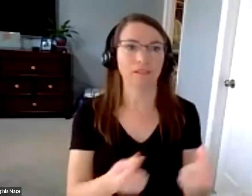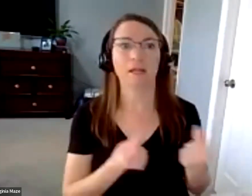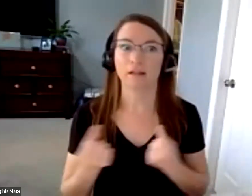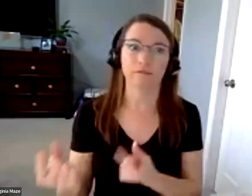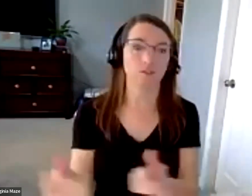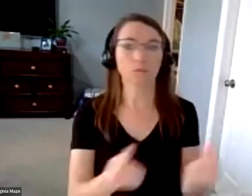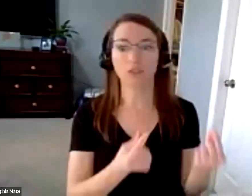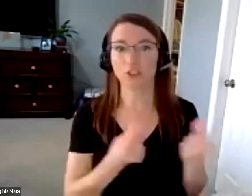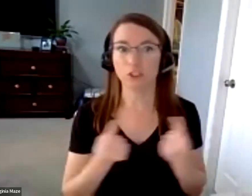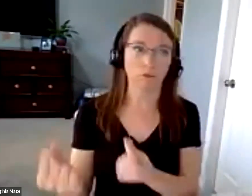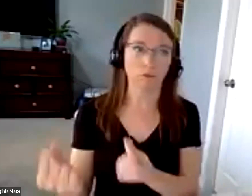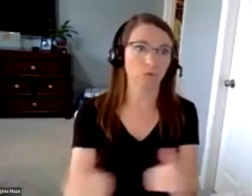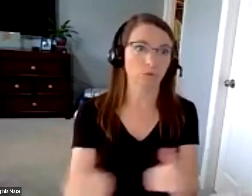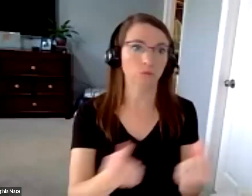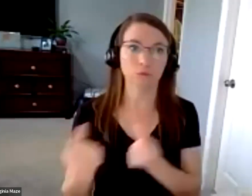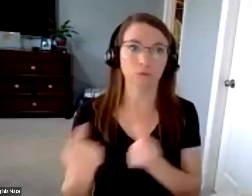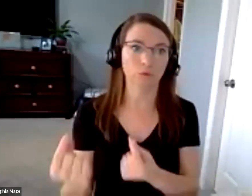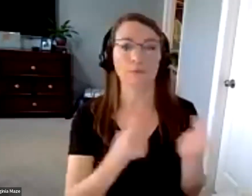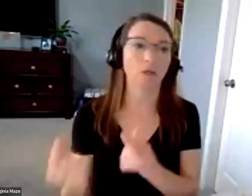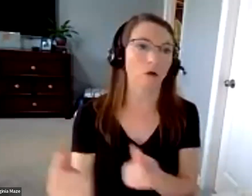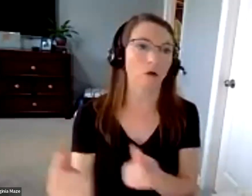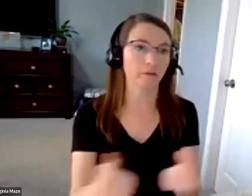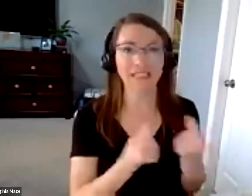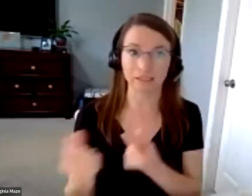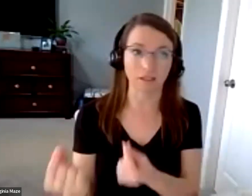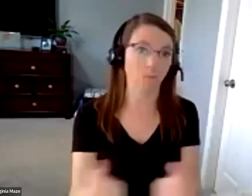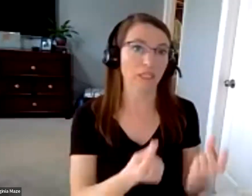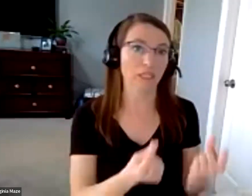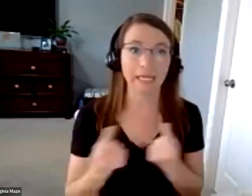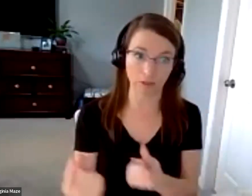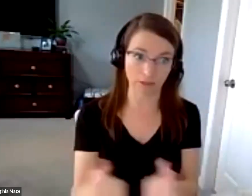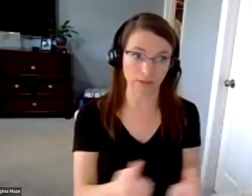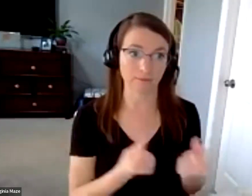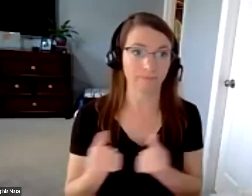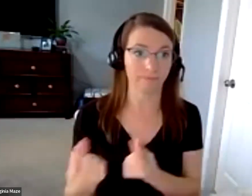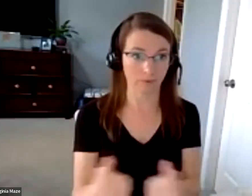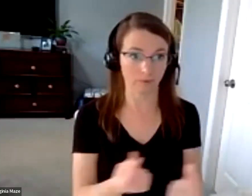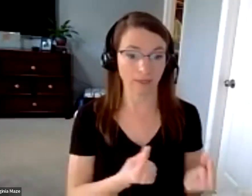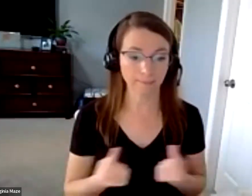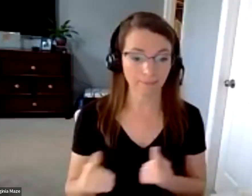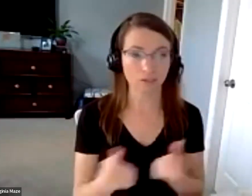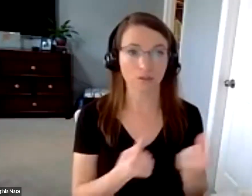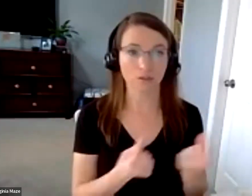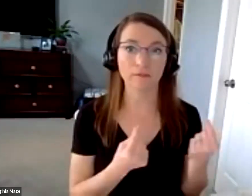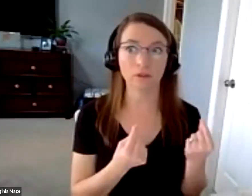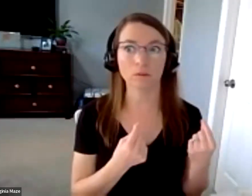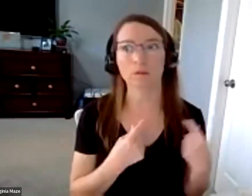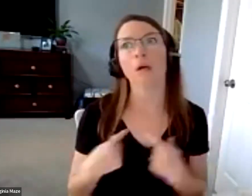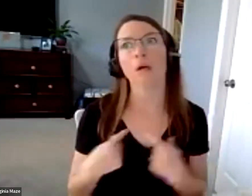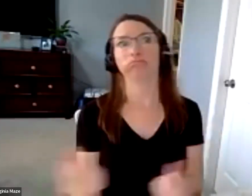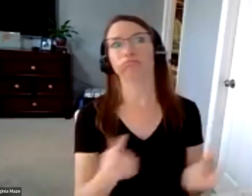this, that means I have so much to do. Do. I'm doing all these things. I'm running errands. Okay, so if you